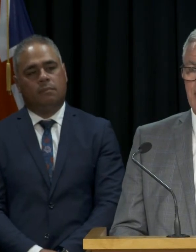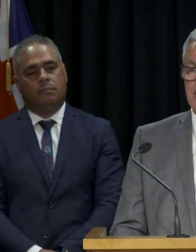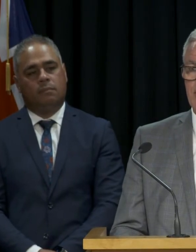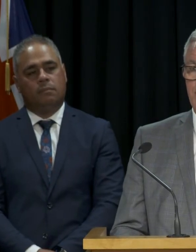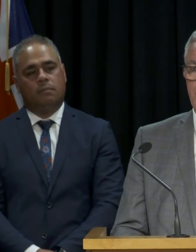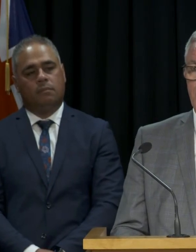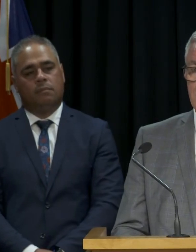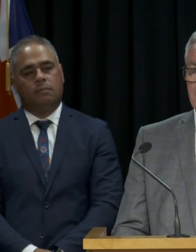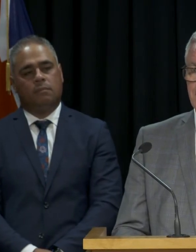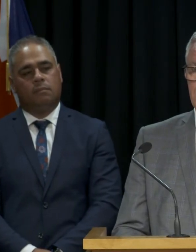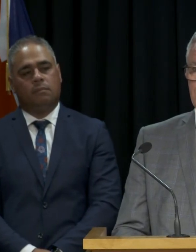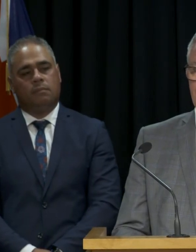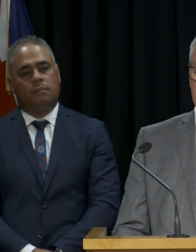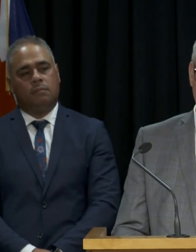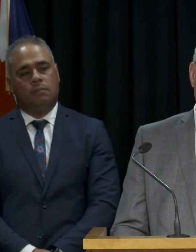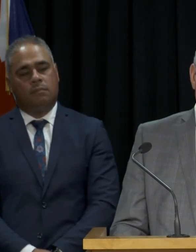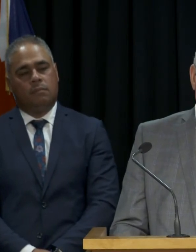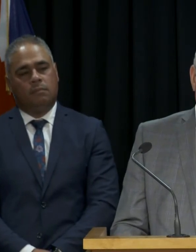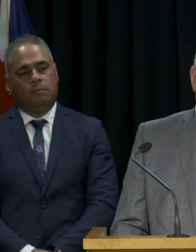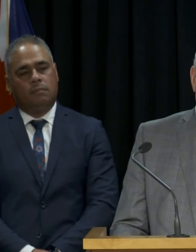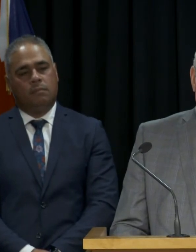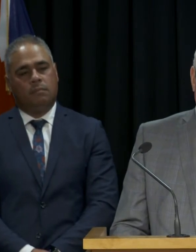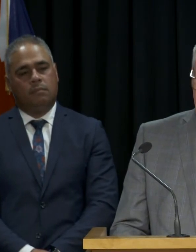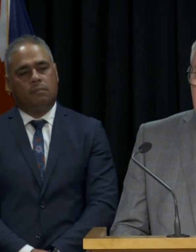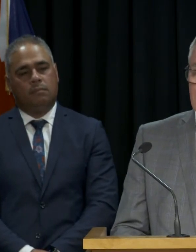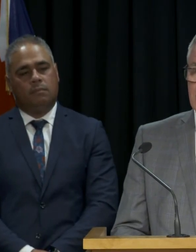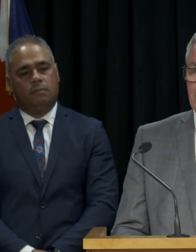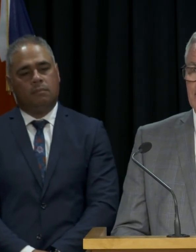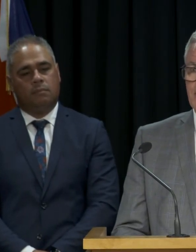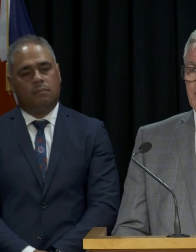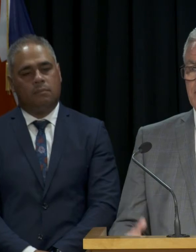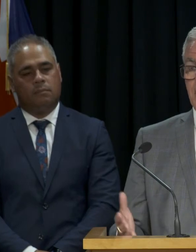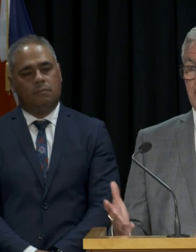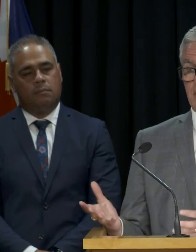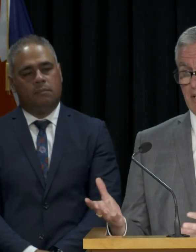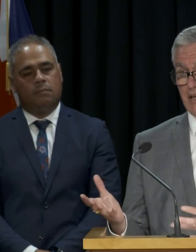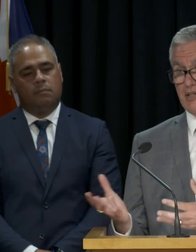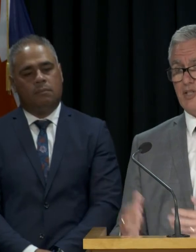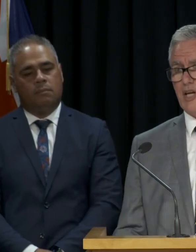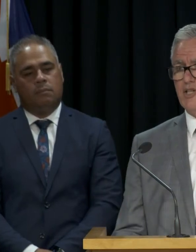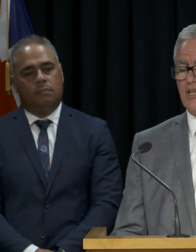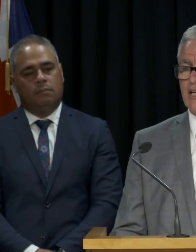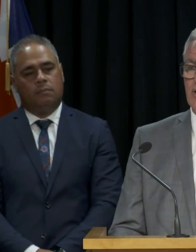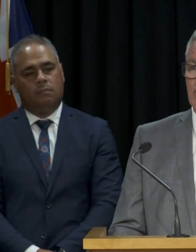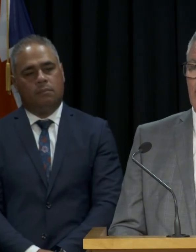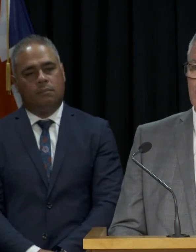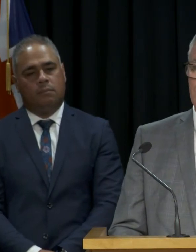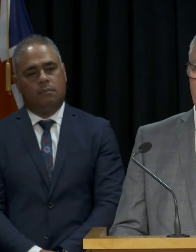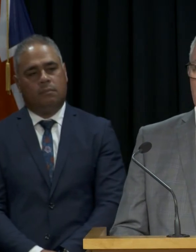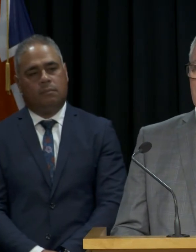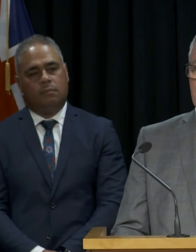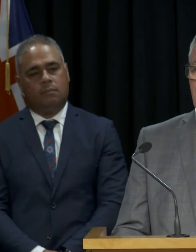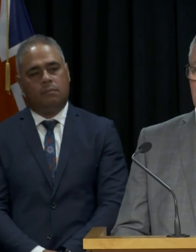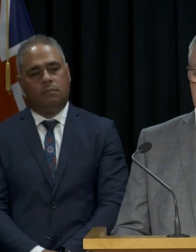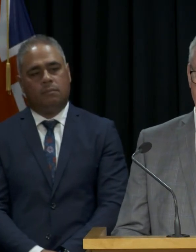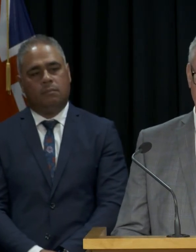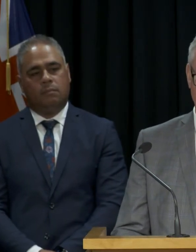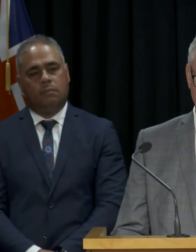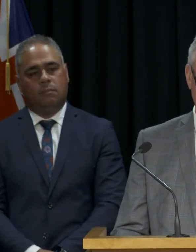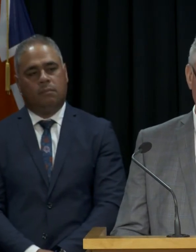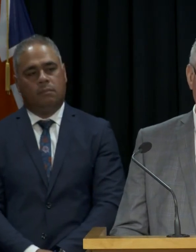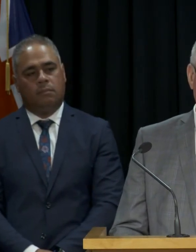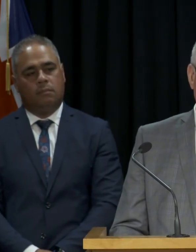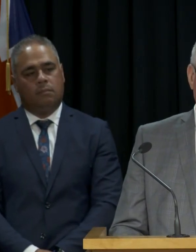great MP who's put a lot of effort into Waiariki. At this stage, it hasn't gone his way. We